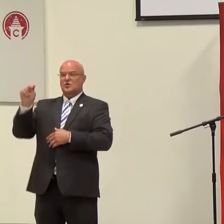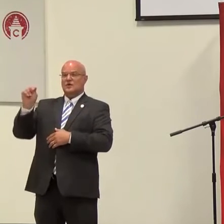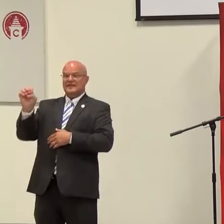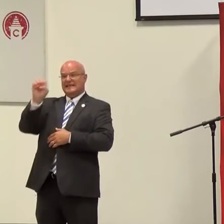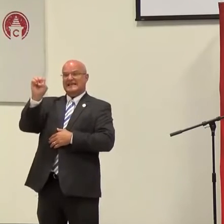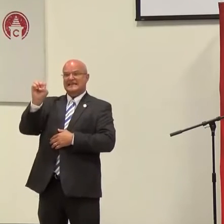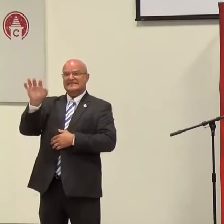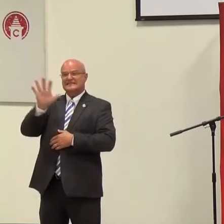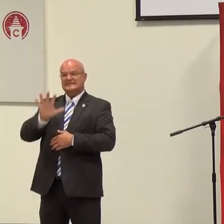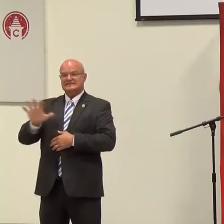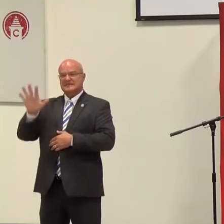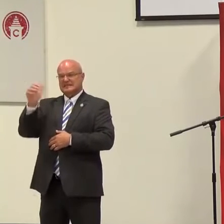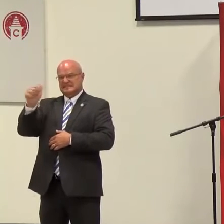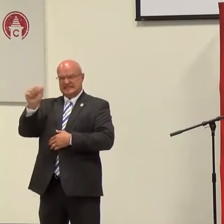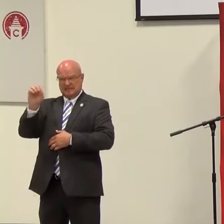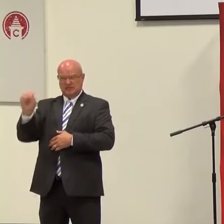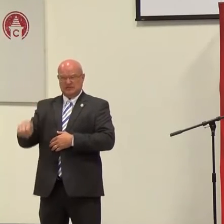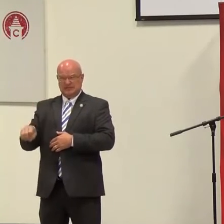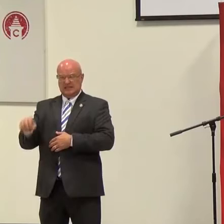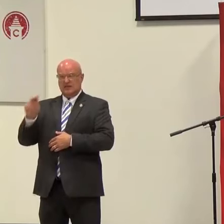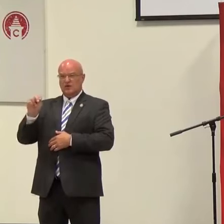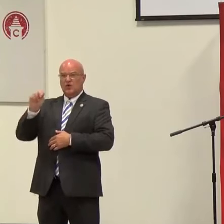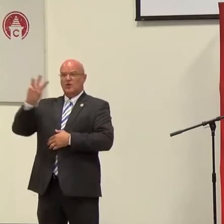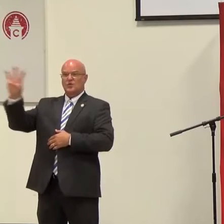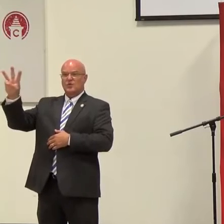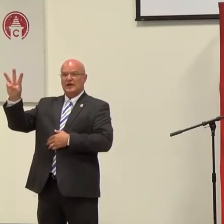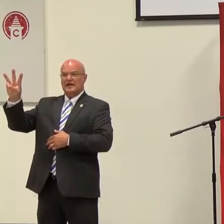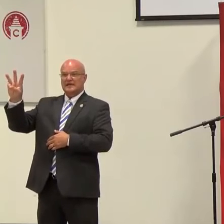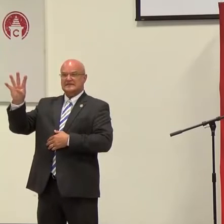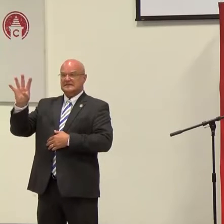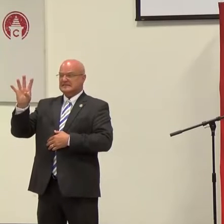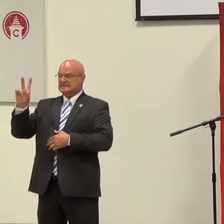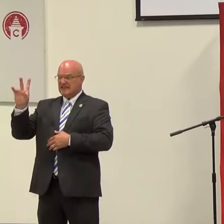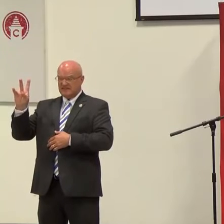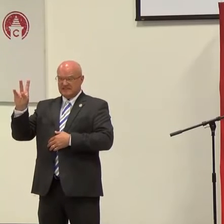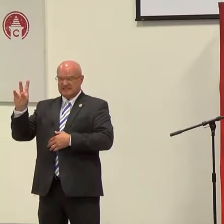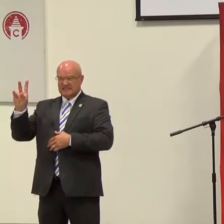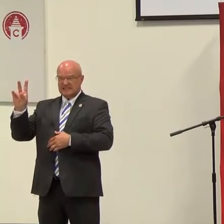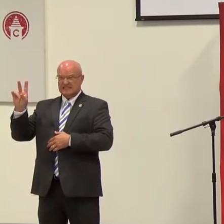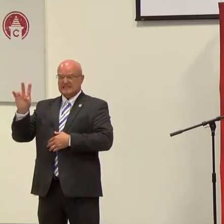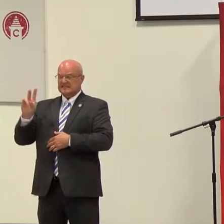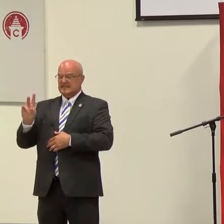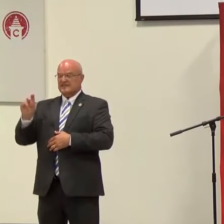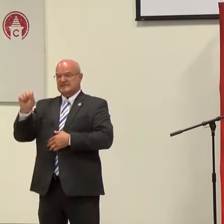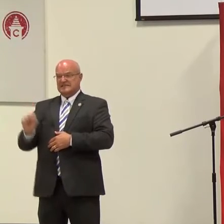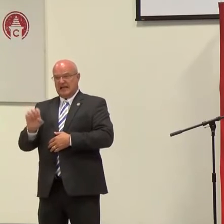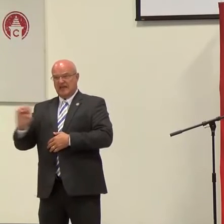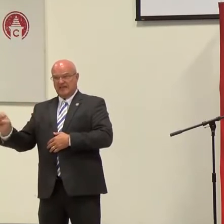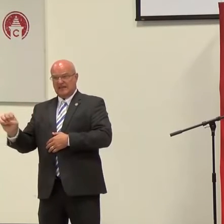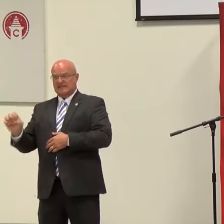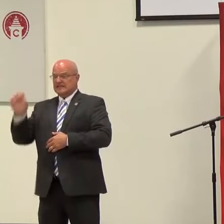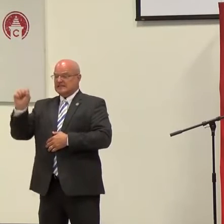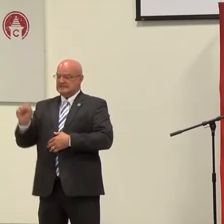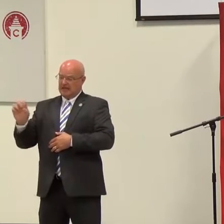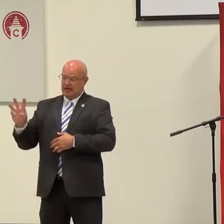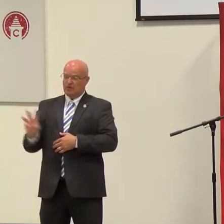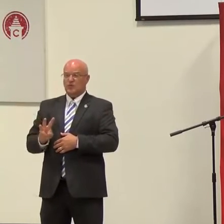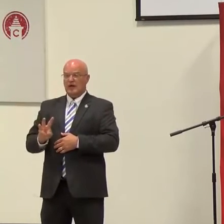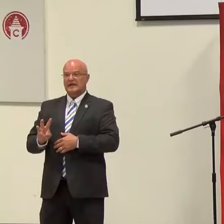northeast growing at about 10%, northwest about 17 for southeast, and the